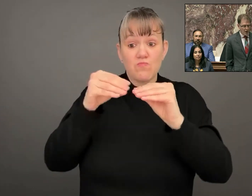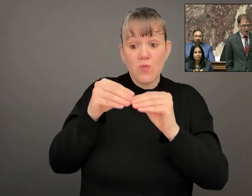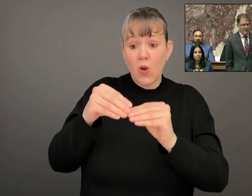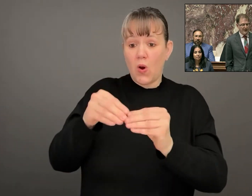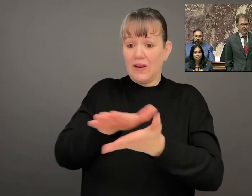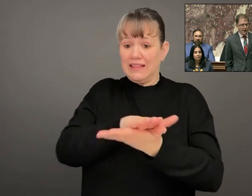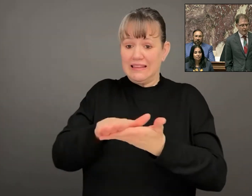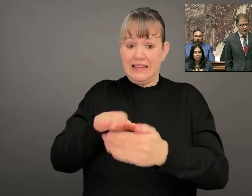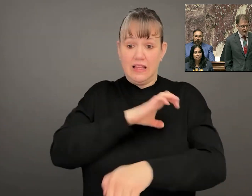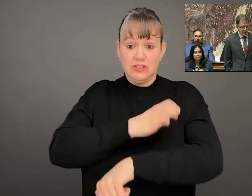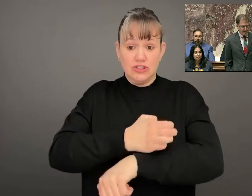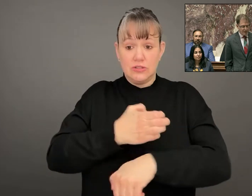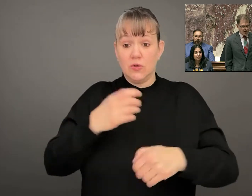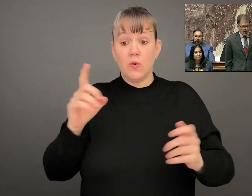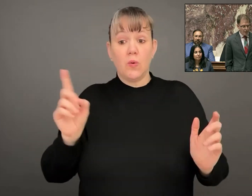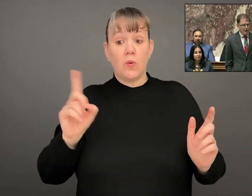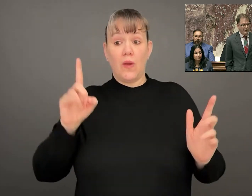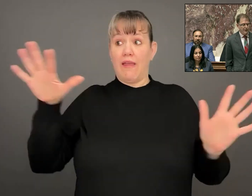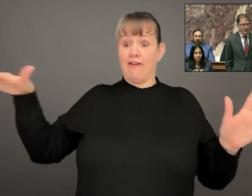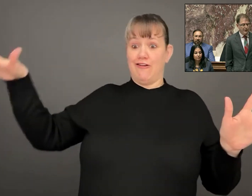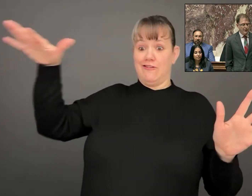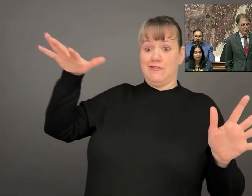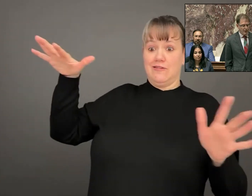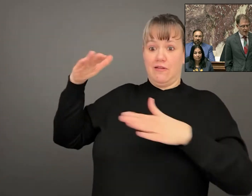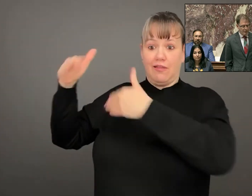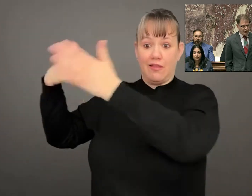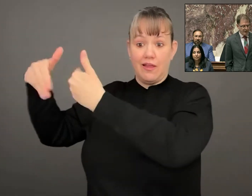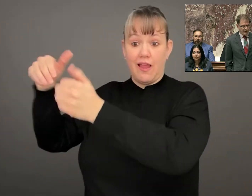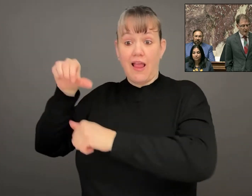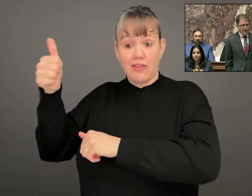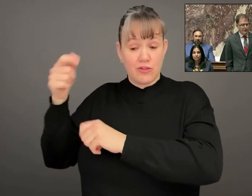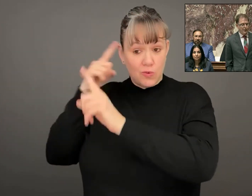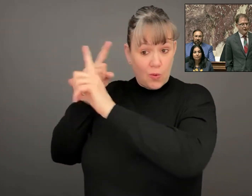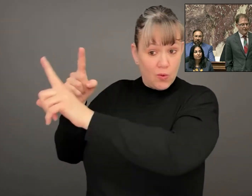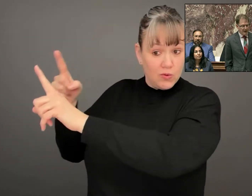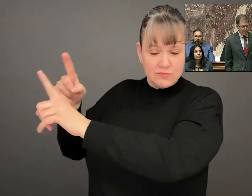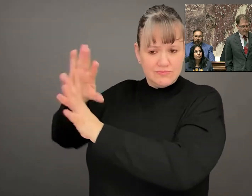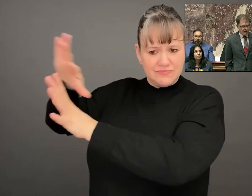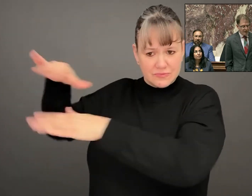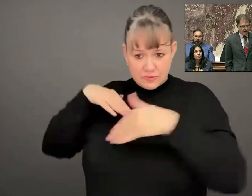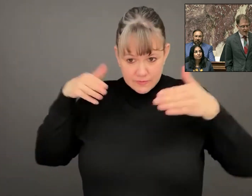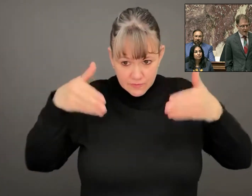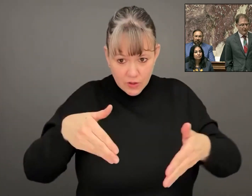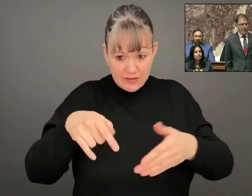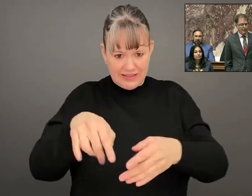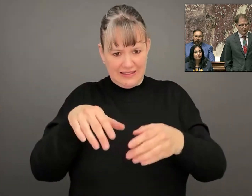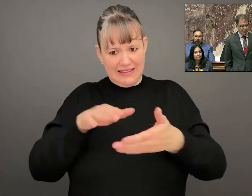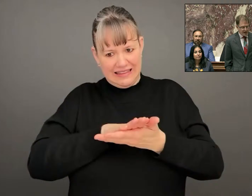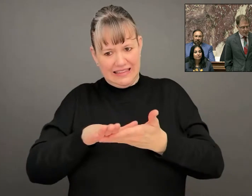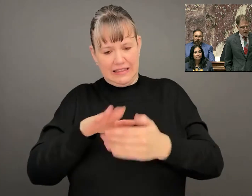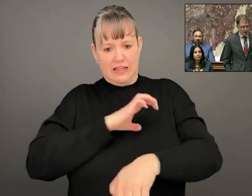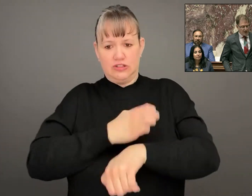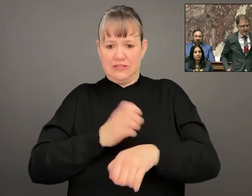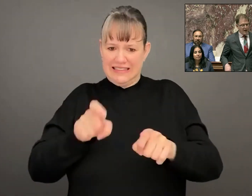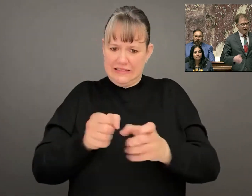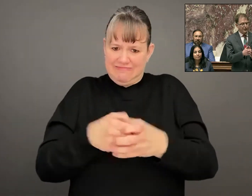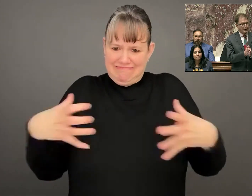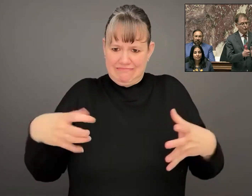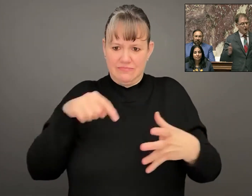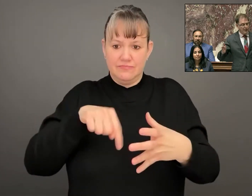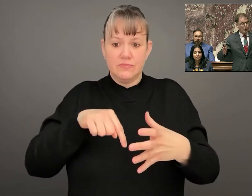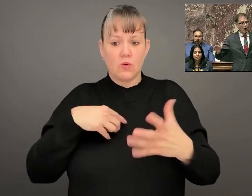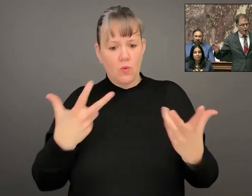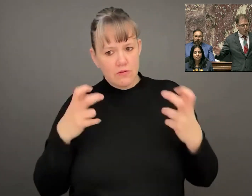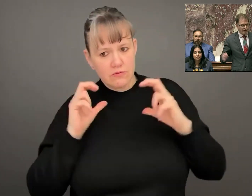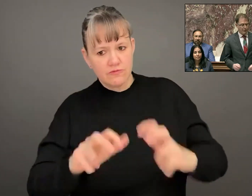world are advancing other agendas. And we're going to continue to do it, Honourable Speaker. This is about developing BC. This is about a sustainable economy. This is